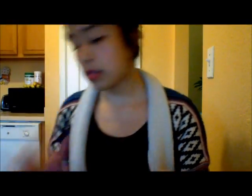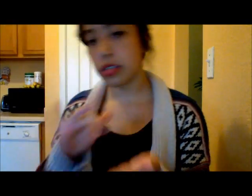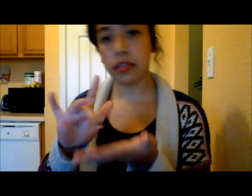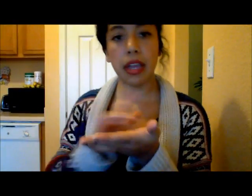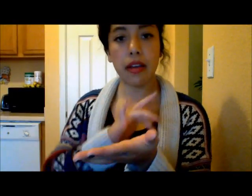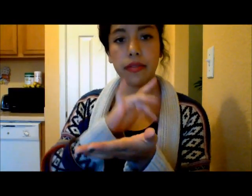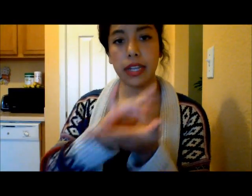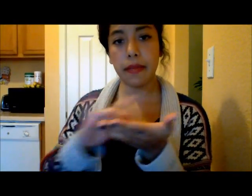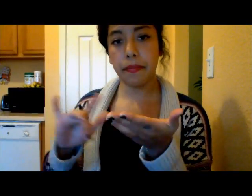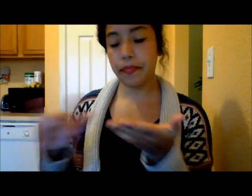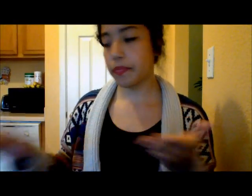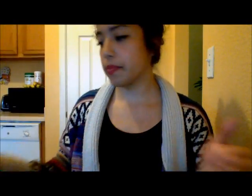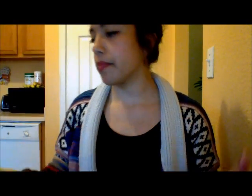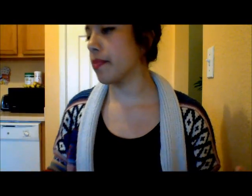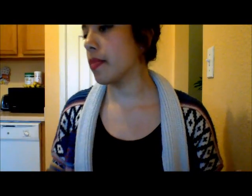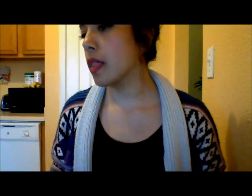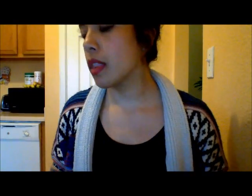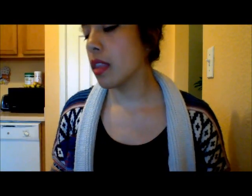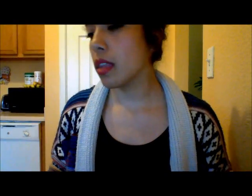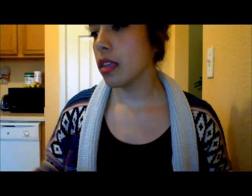To pay off a debt.